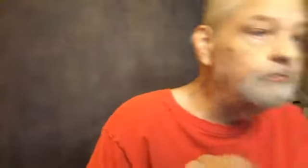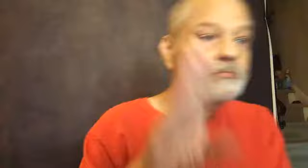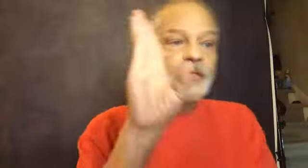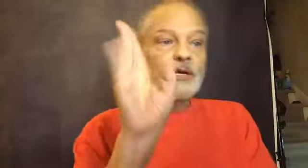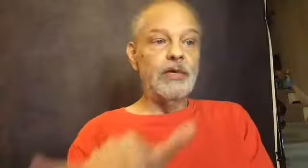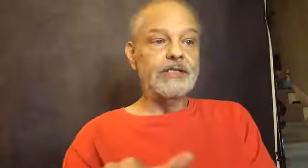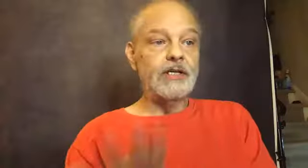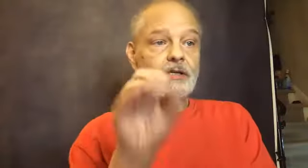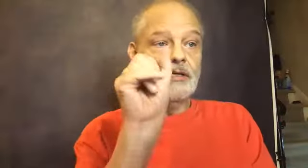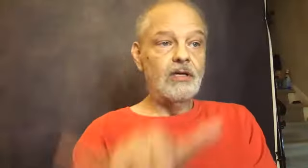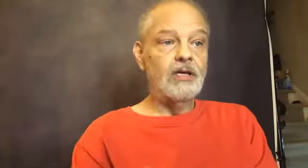Busy.